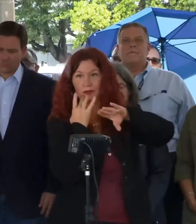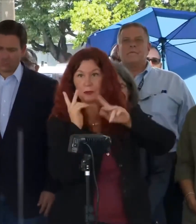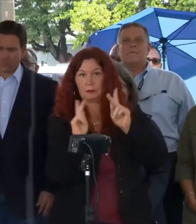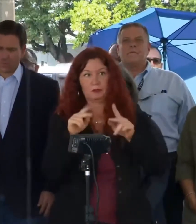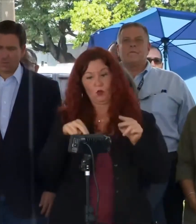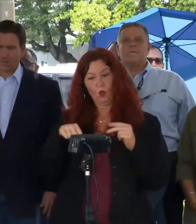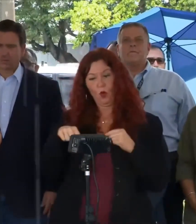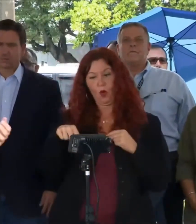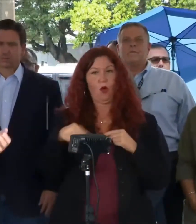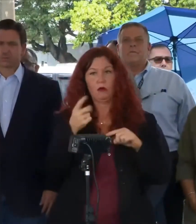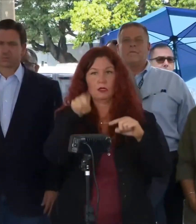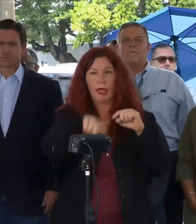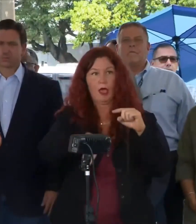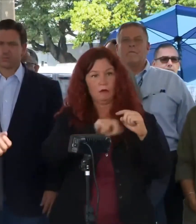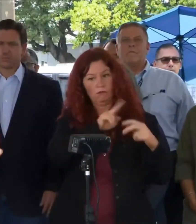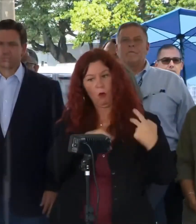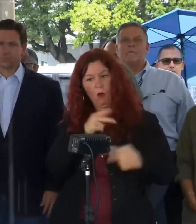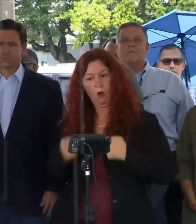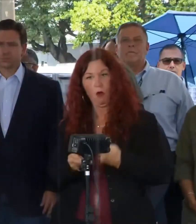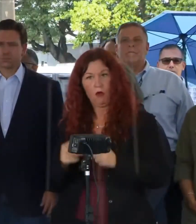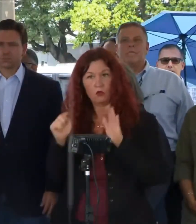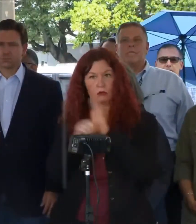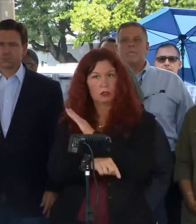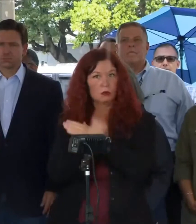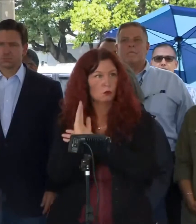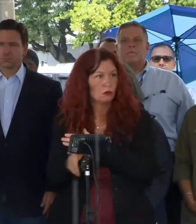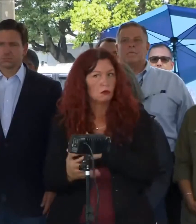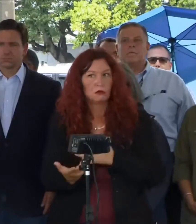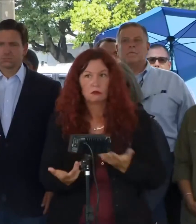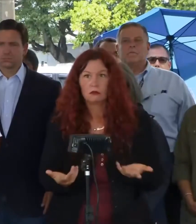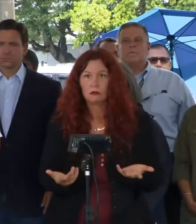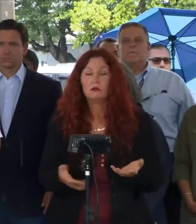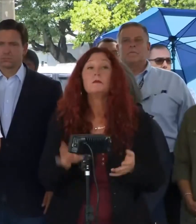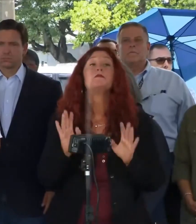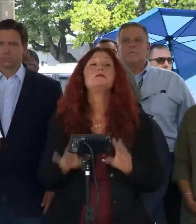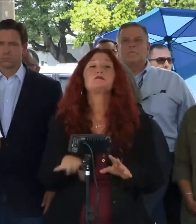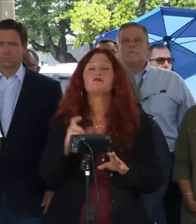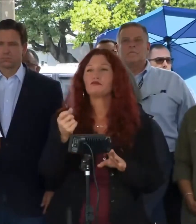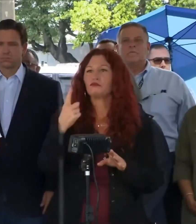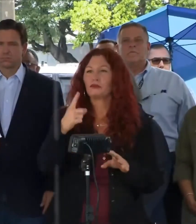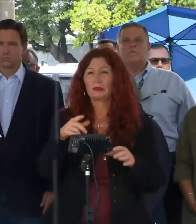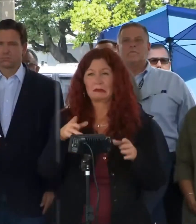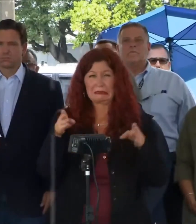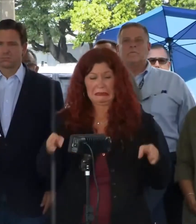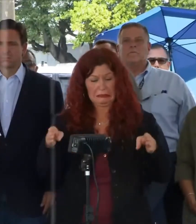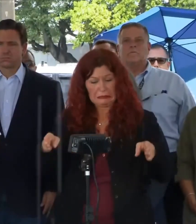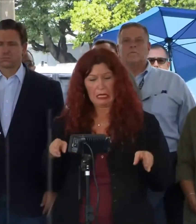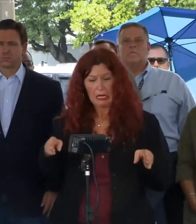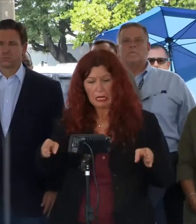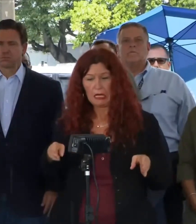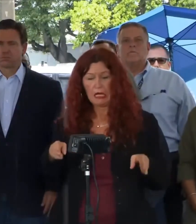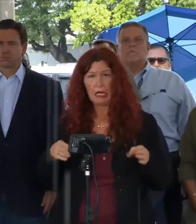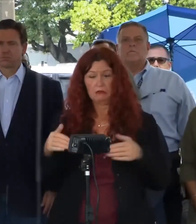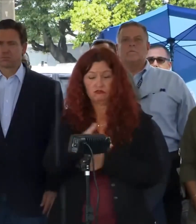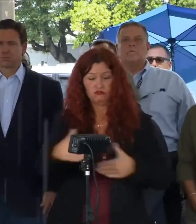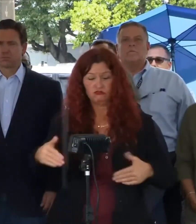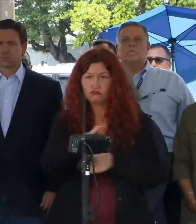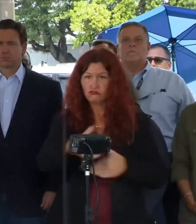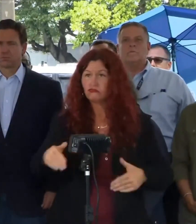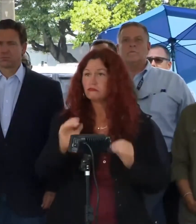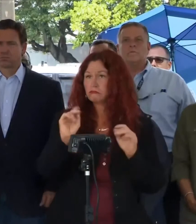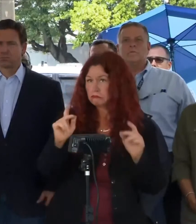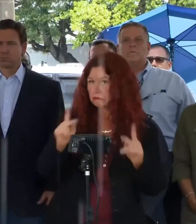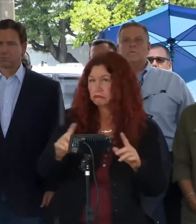understand the work still continues from the sides and underneath, but that area was cordoned off until they can sort